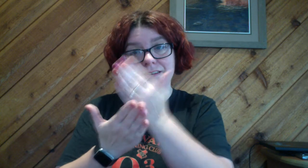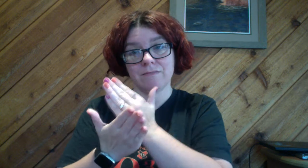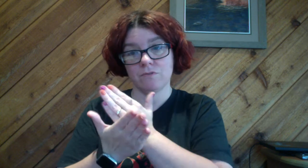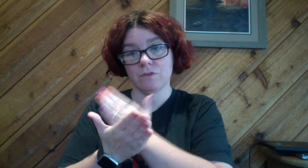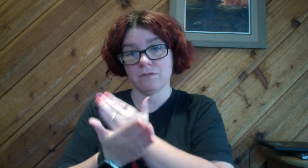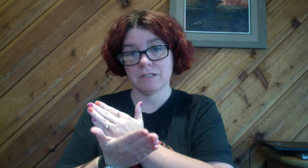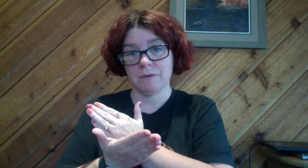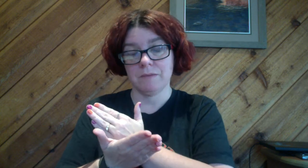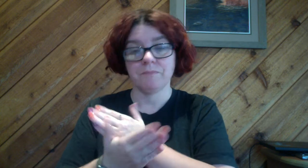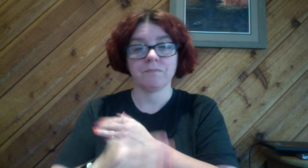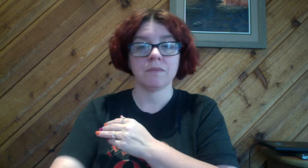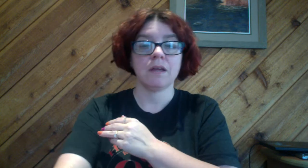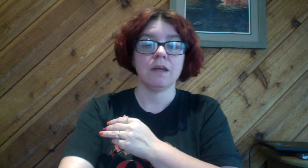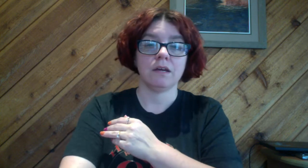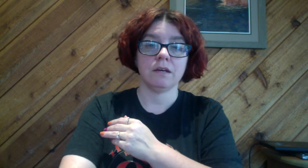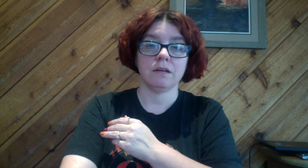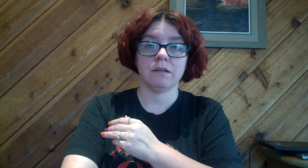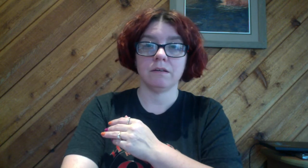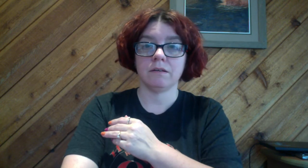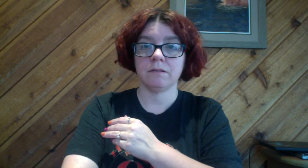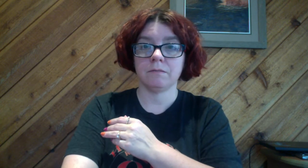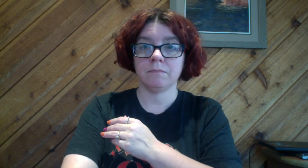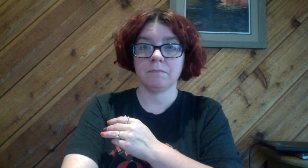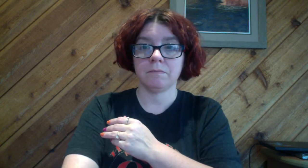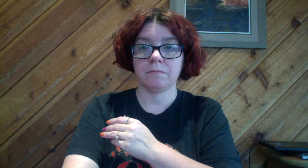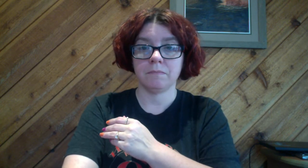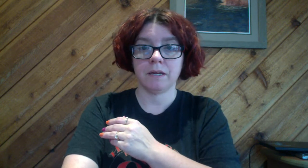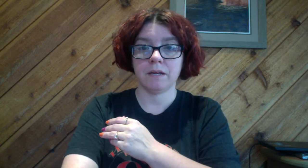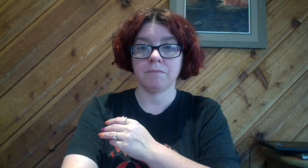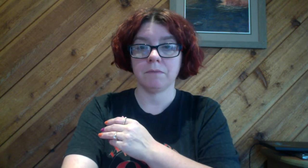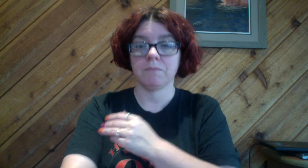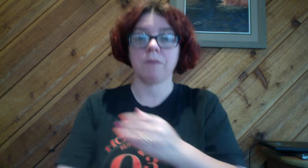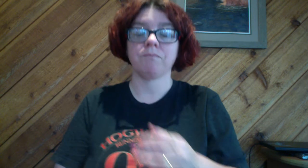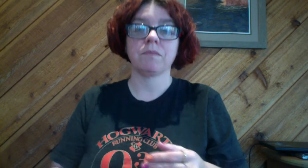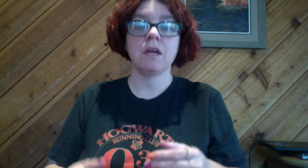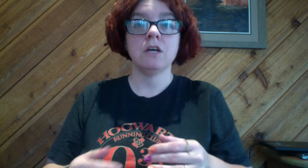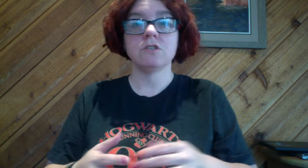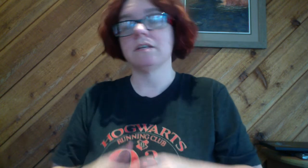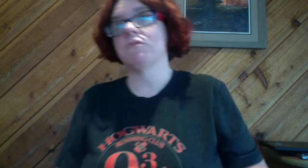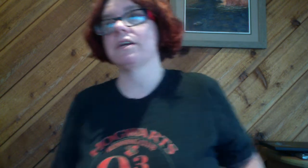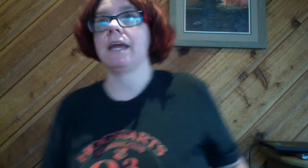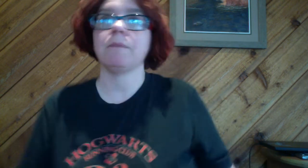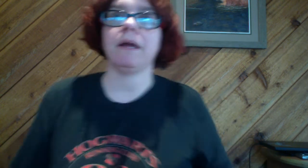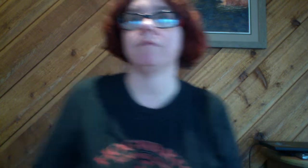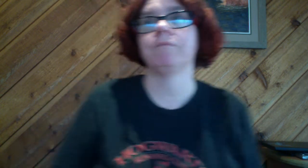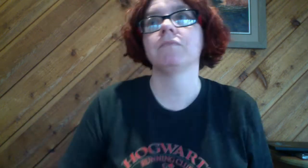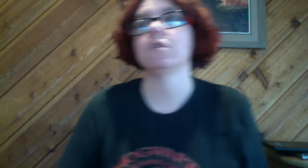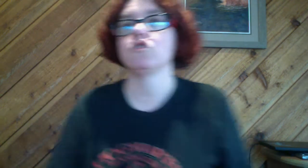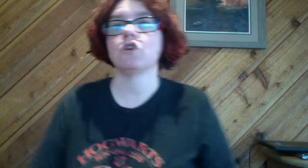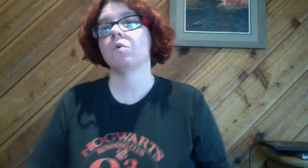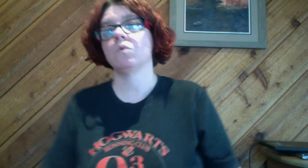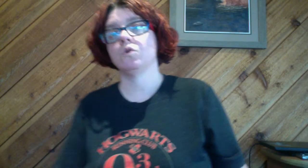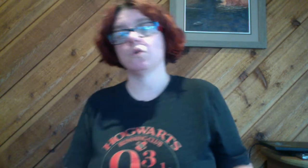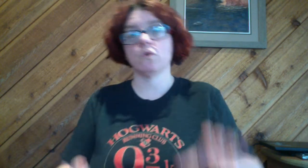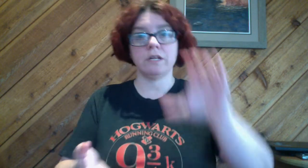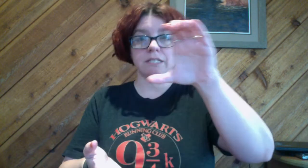for the recipe. Hang on. Yep. Okay. So the same for cake pan. So you're going to take